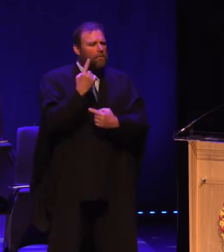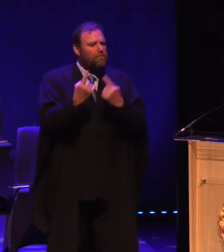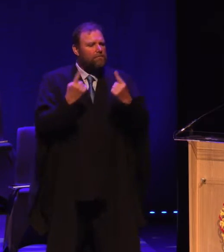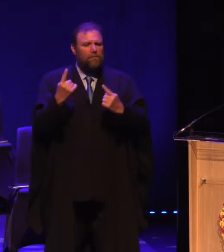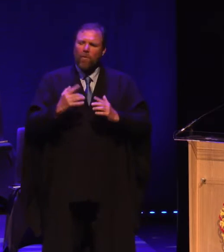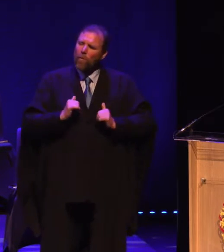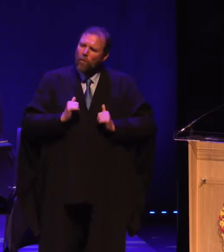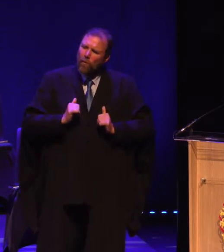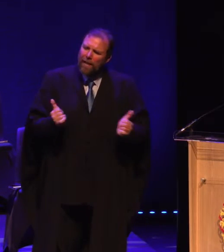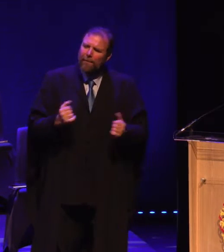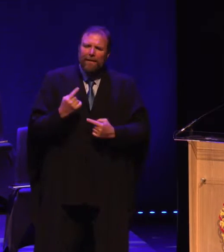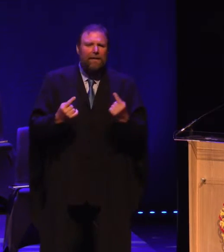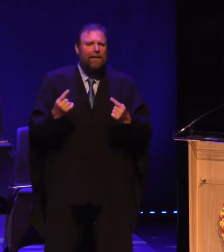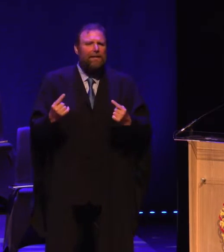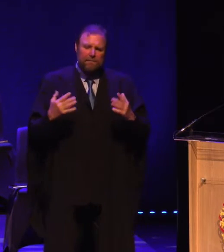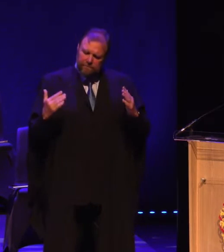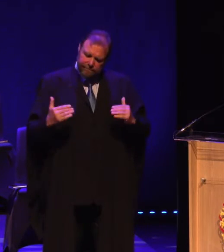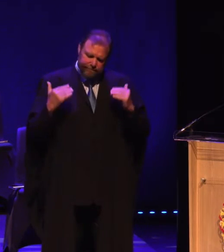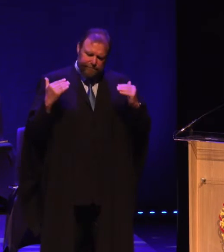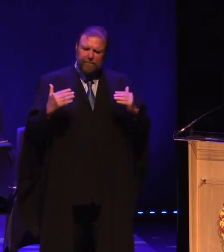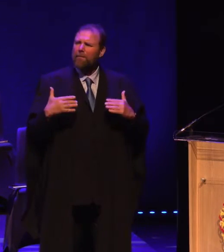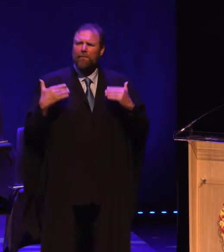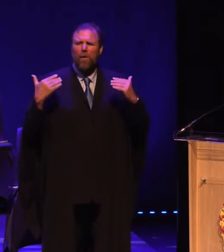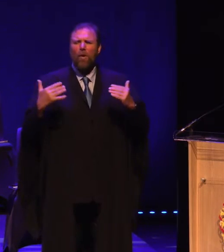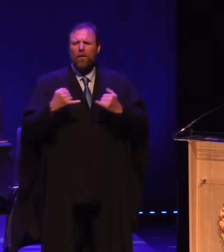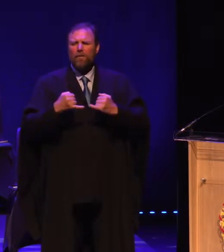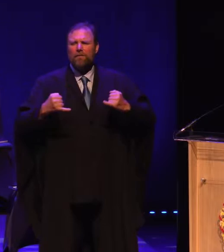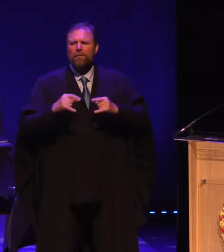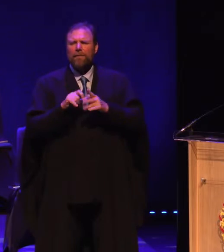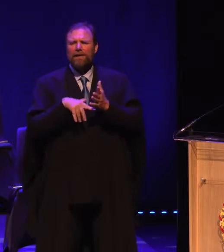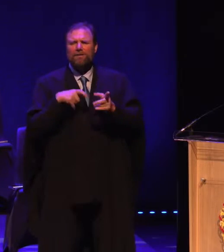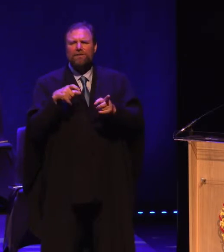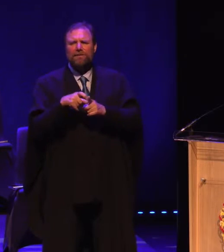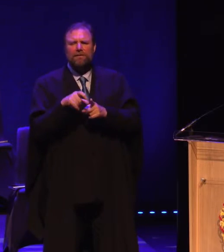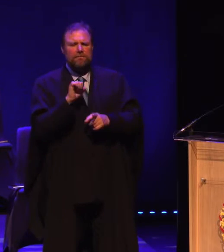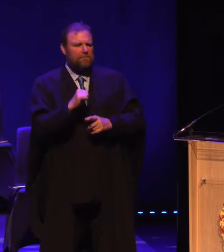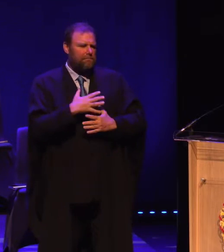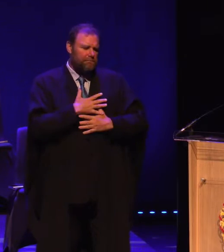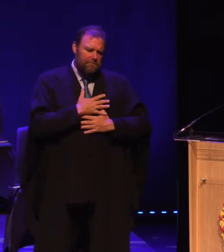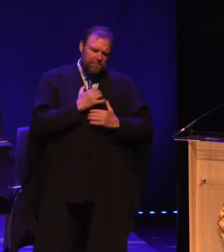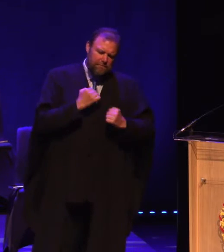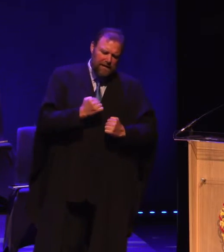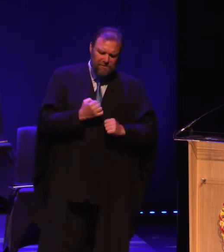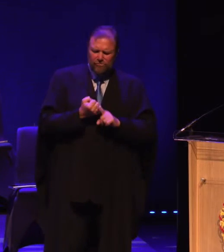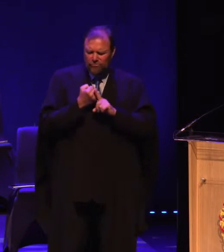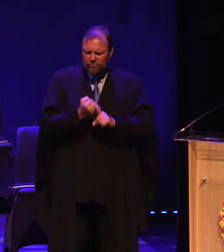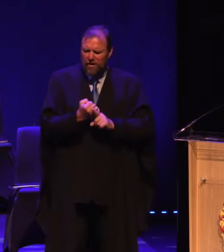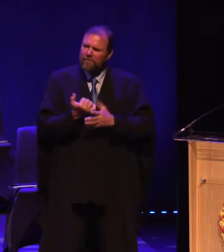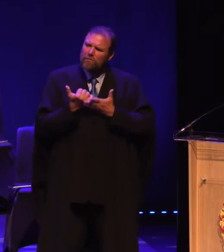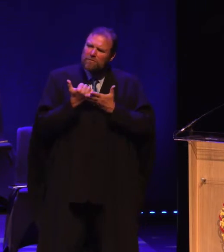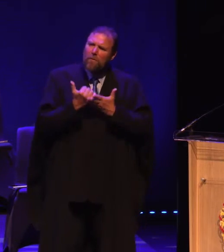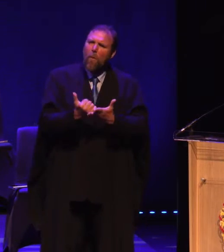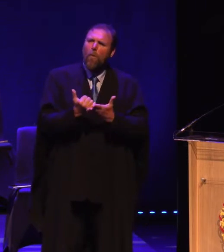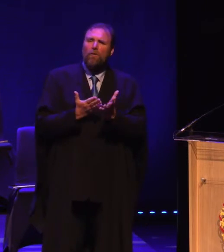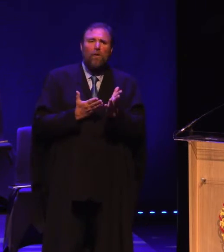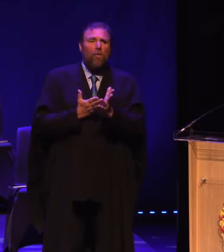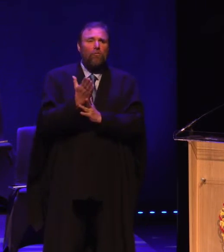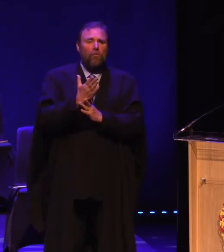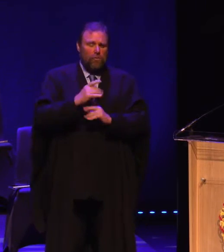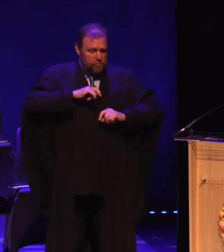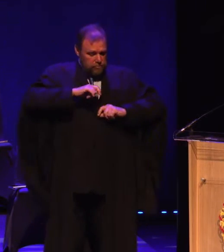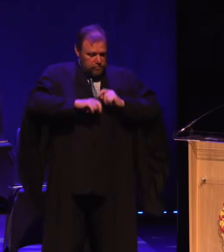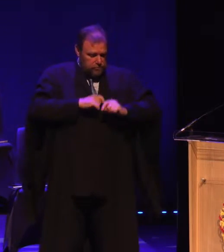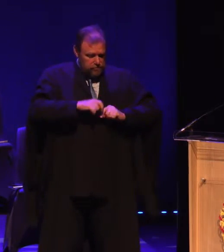well beyond the boundaries of his PhD. His passion, drive, and support to support students during the time of emerging adulthood as